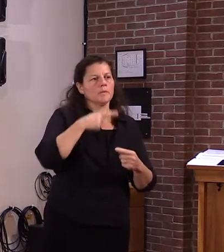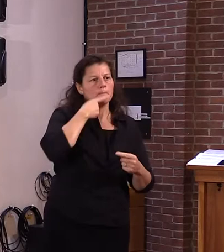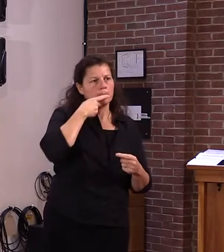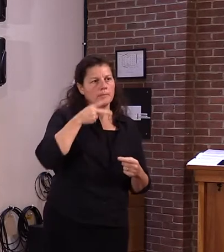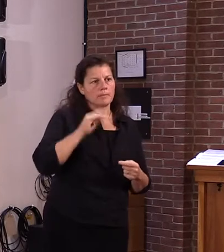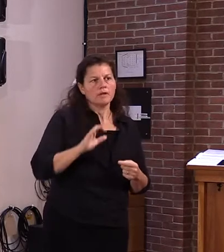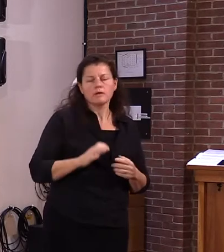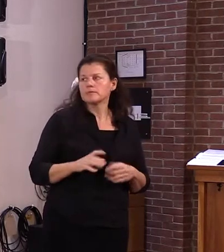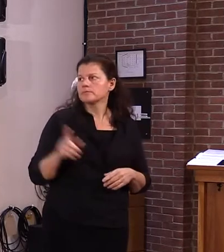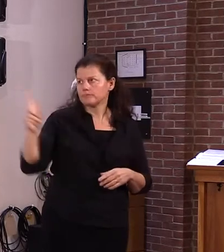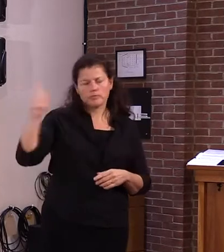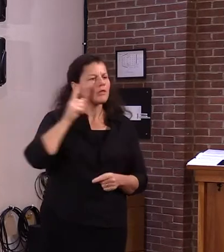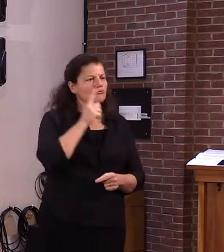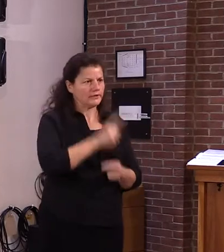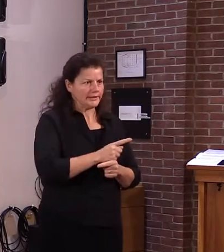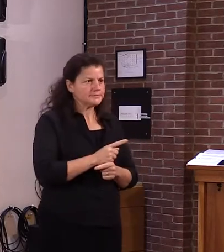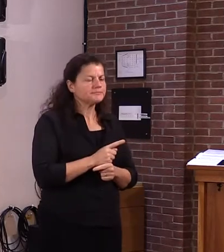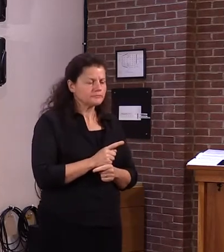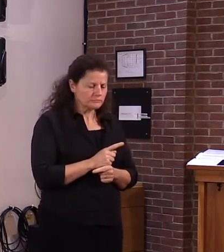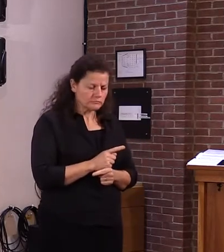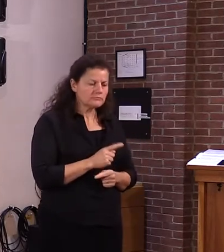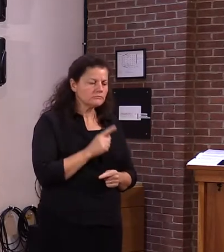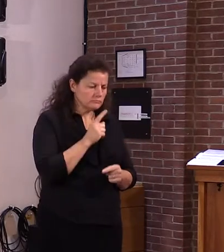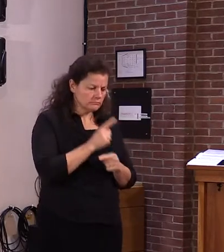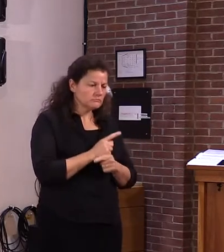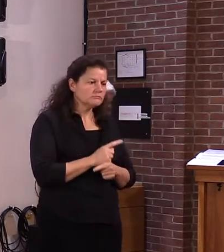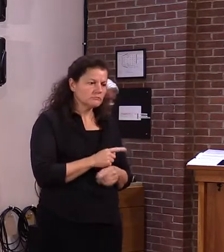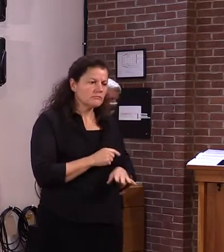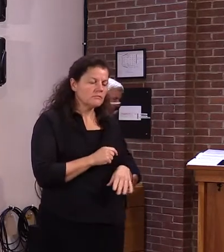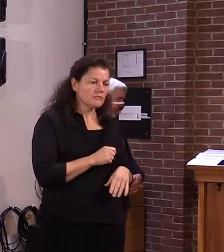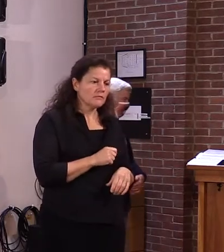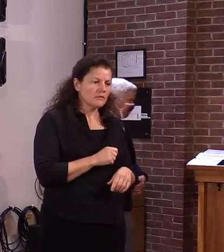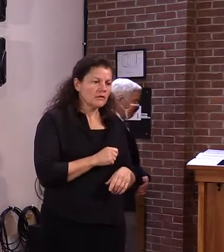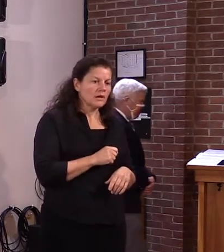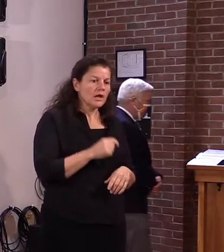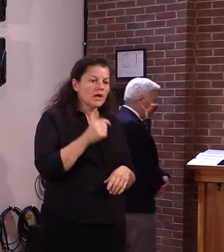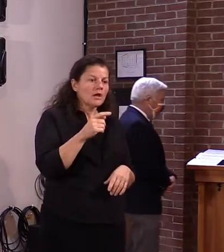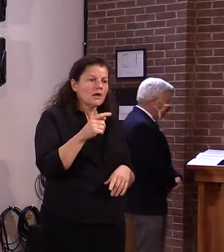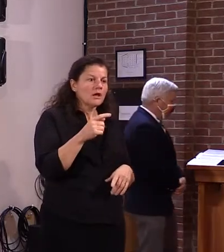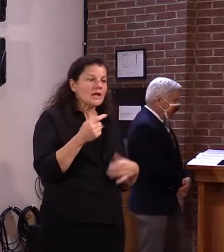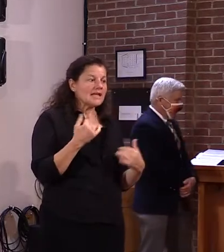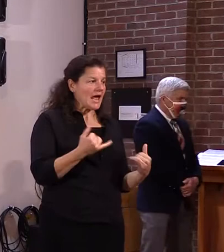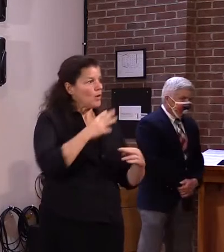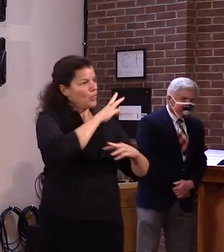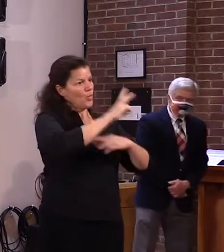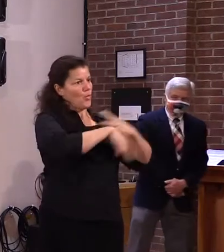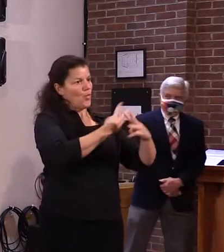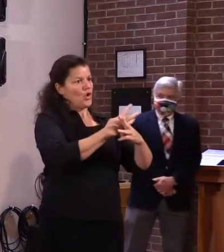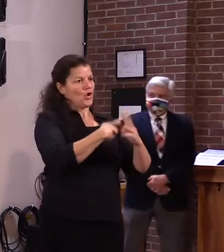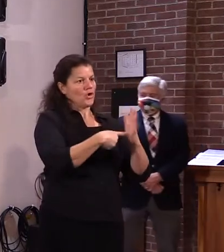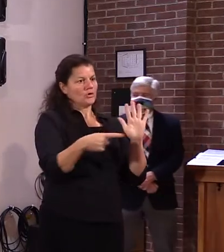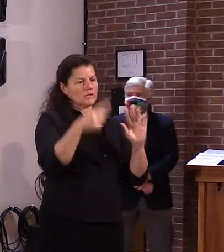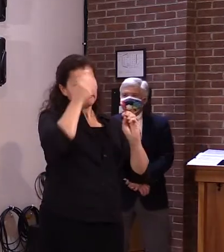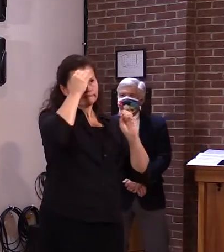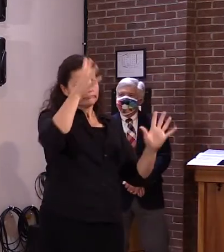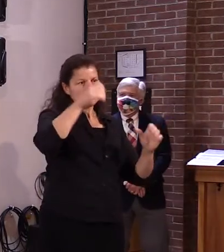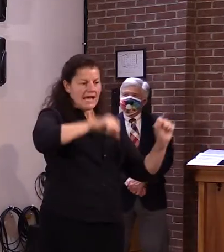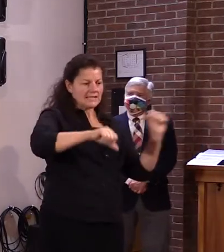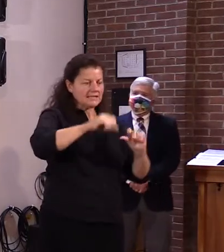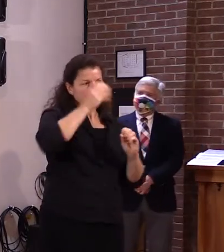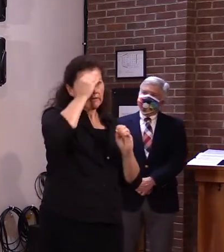The governor was correct with that. In addition, when you review the now the world's literature on transmission of